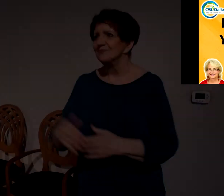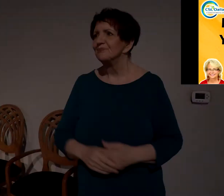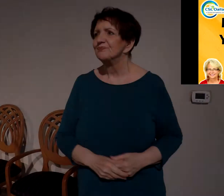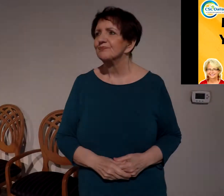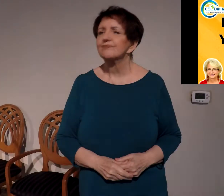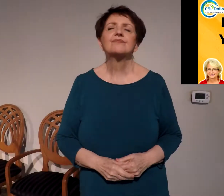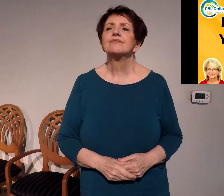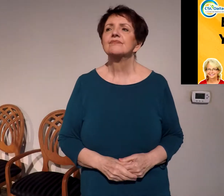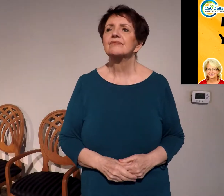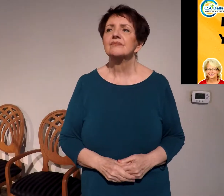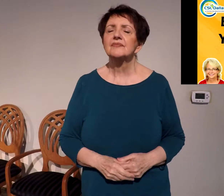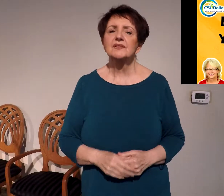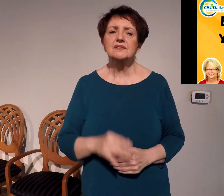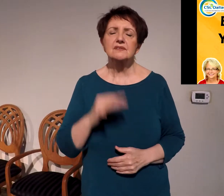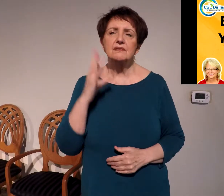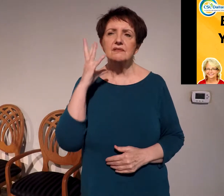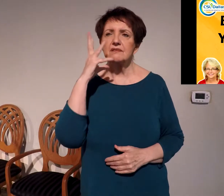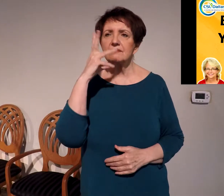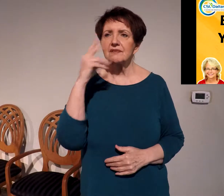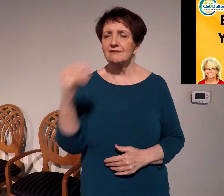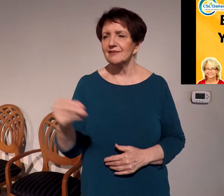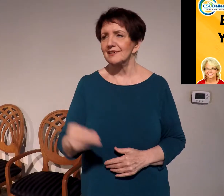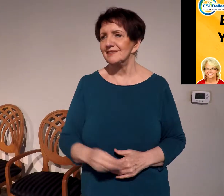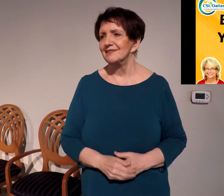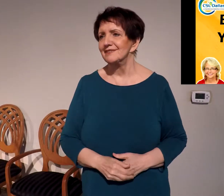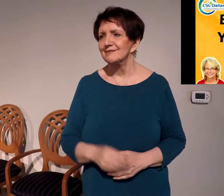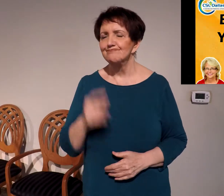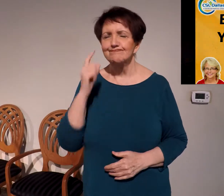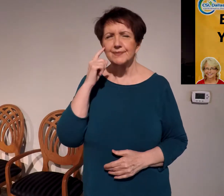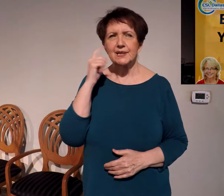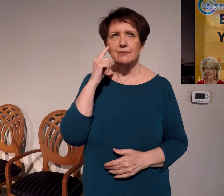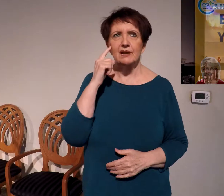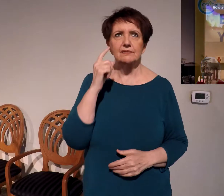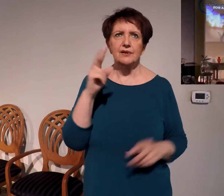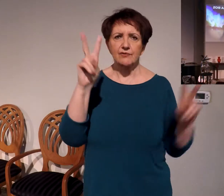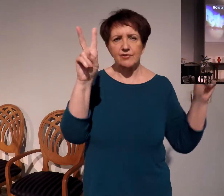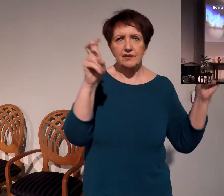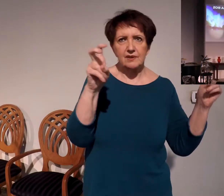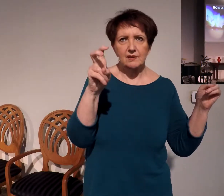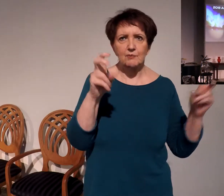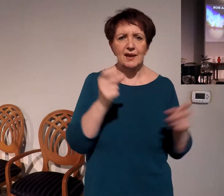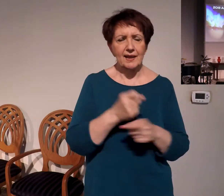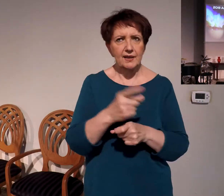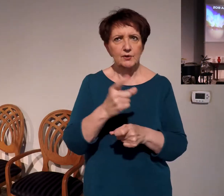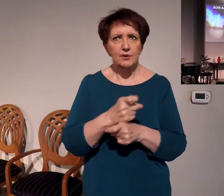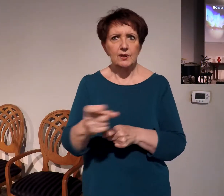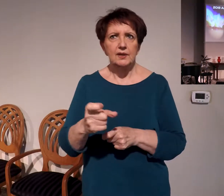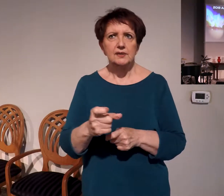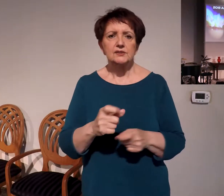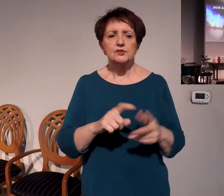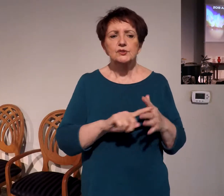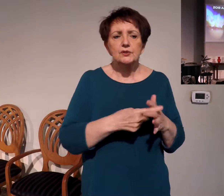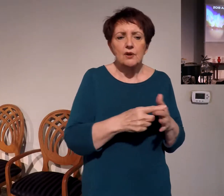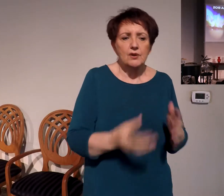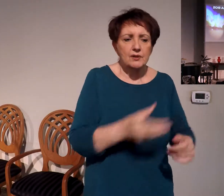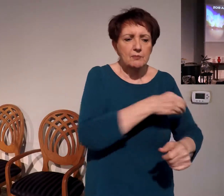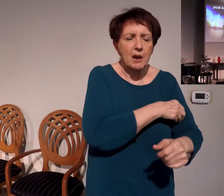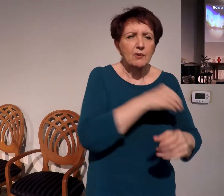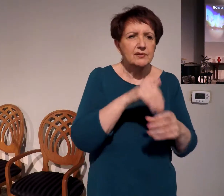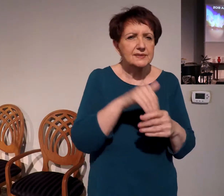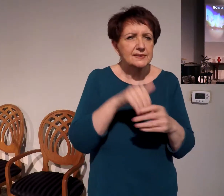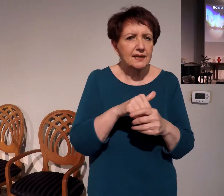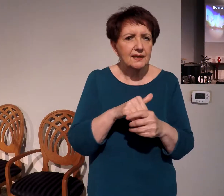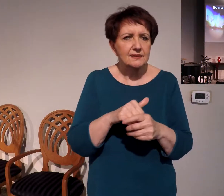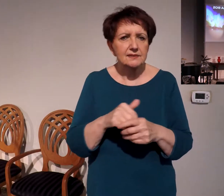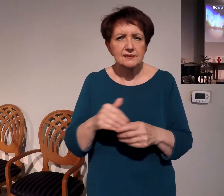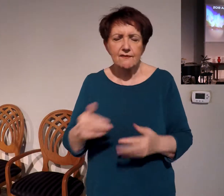And it's so lovely to think about our annual theme, Igniting the Power Within. And it's a big, fiery